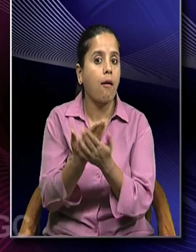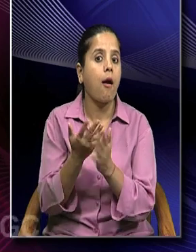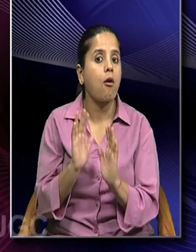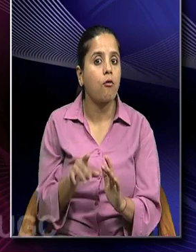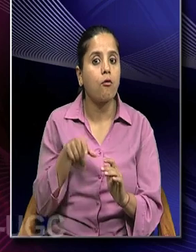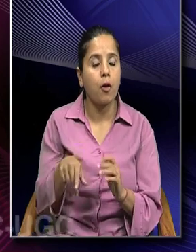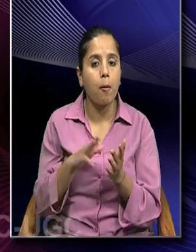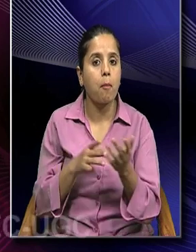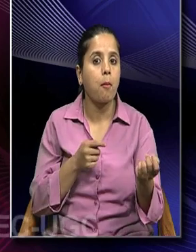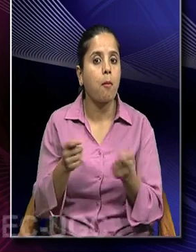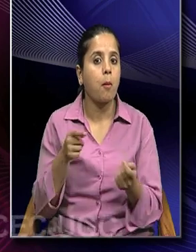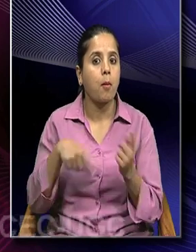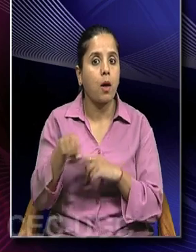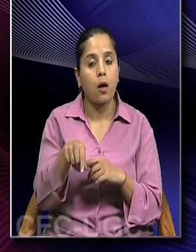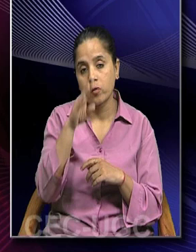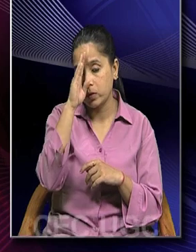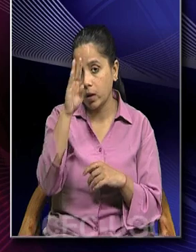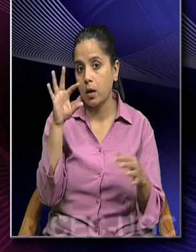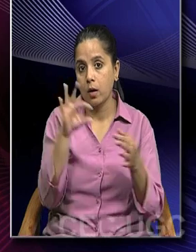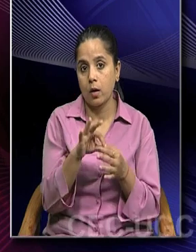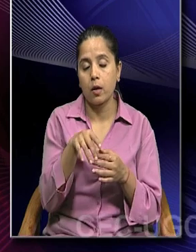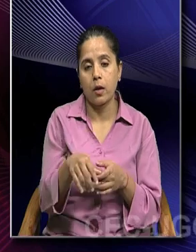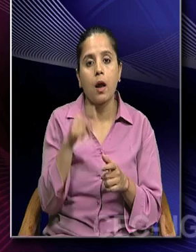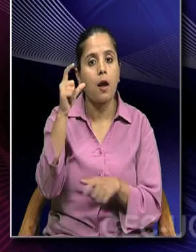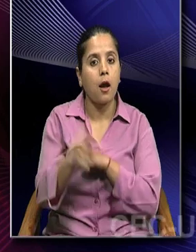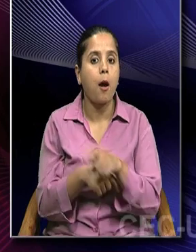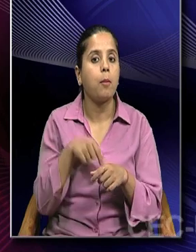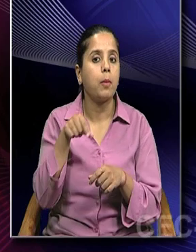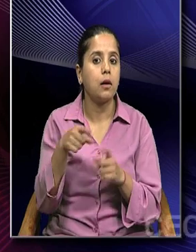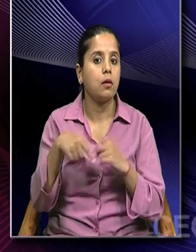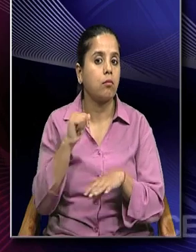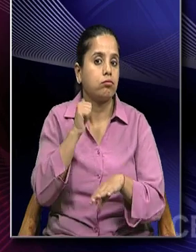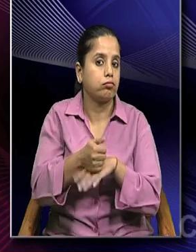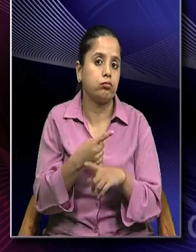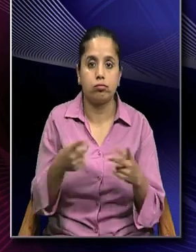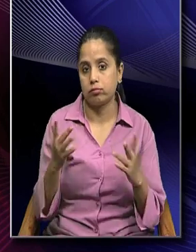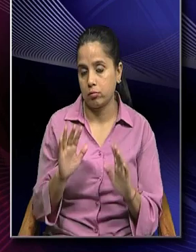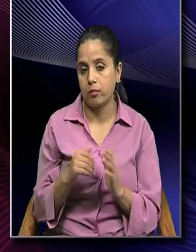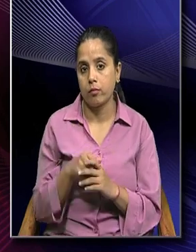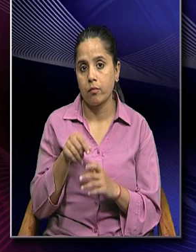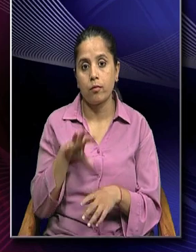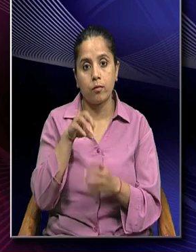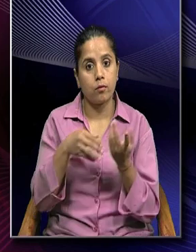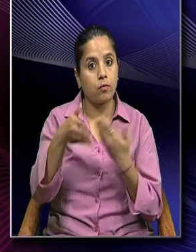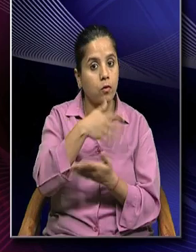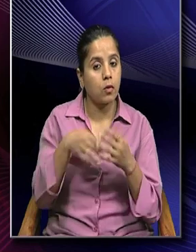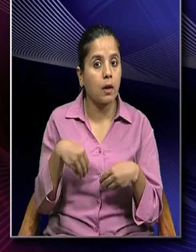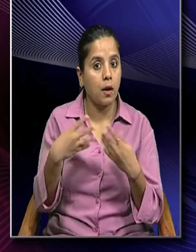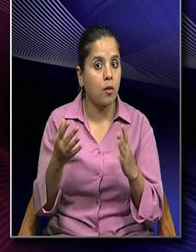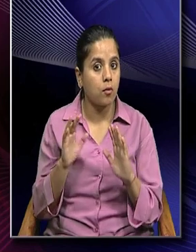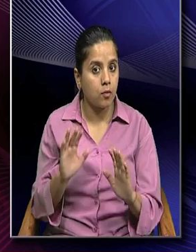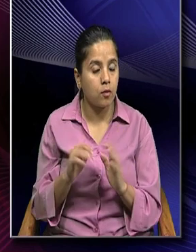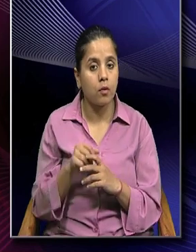have direct relevance for corporate enterprises. The blend which he offers